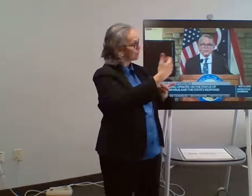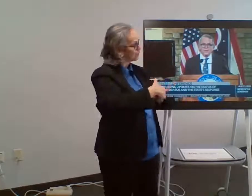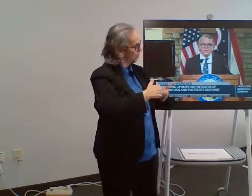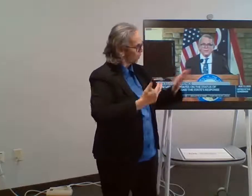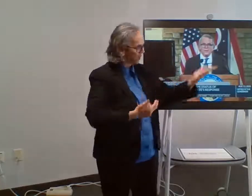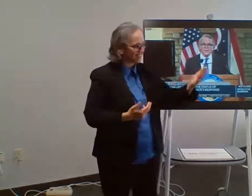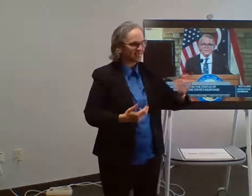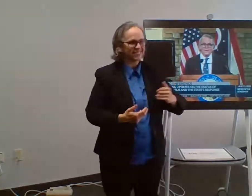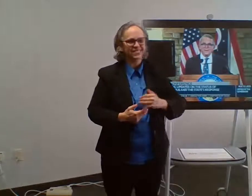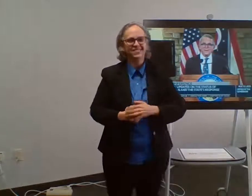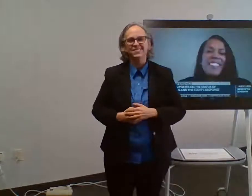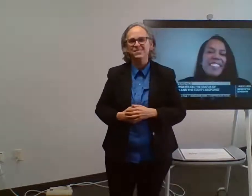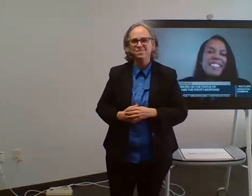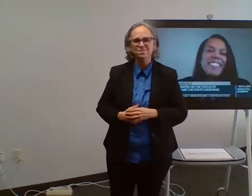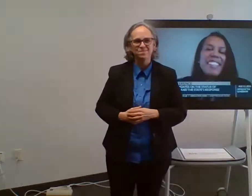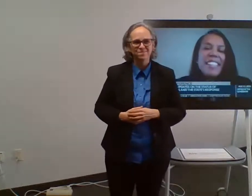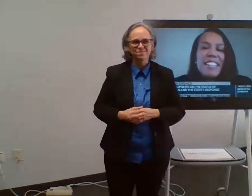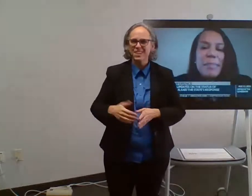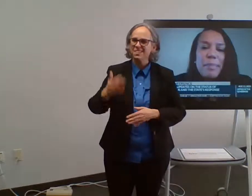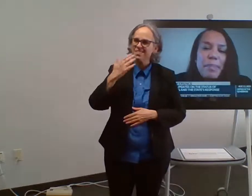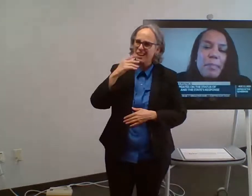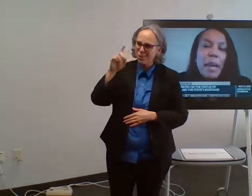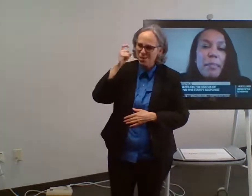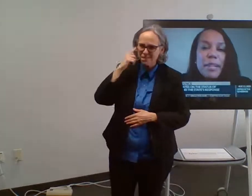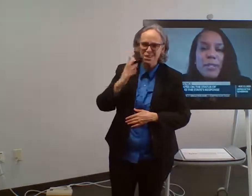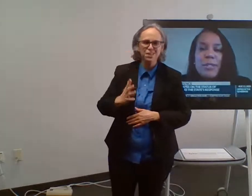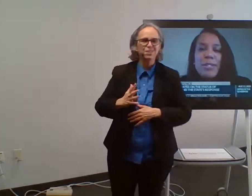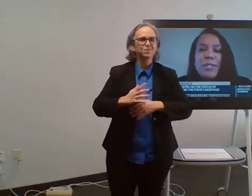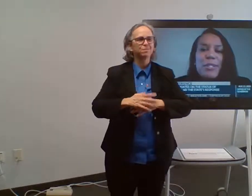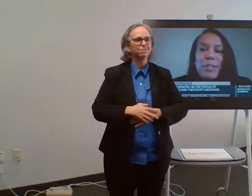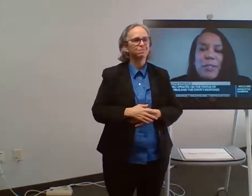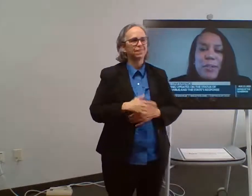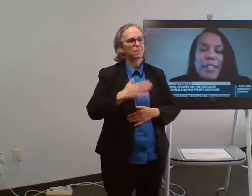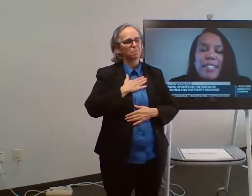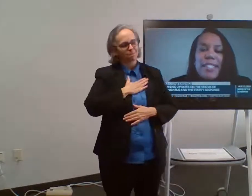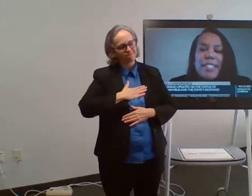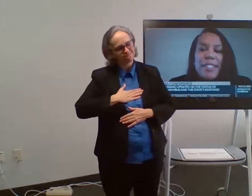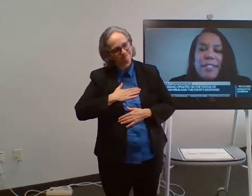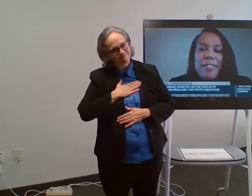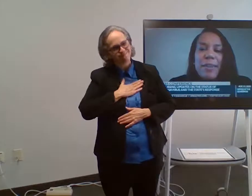us. Thank you, Governor. It has been my pleasure to